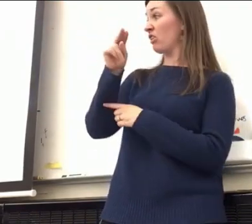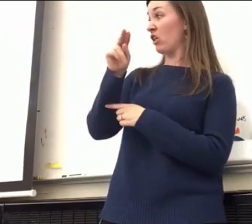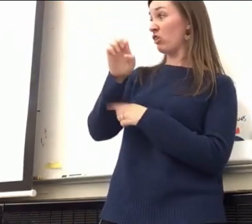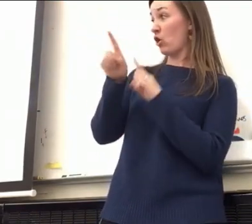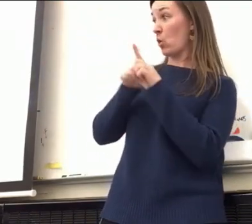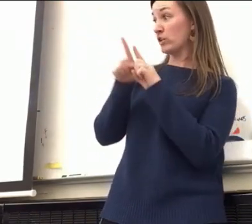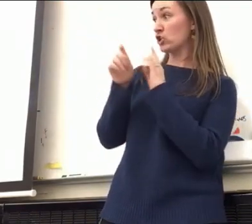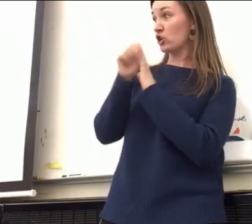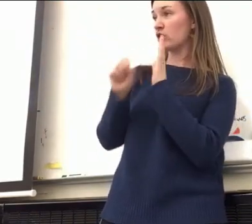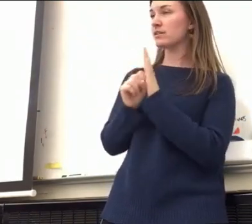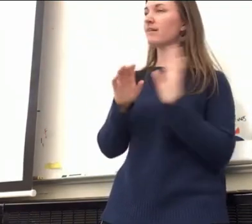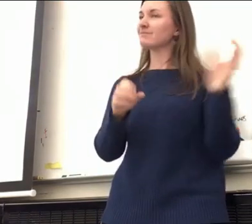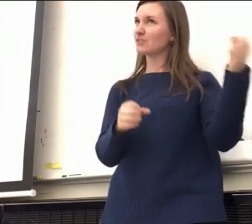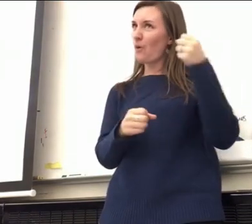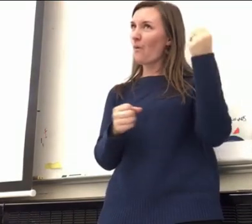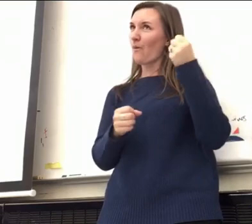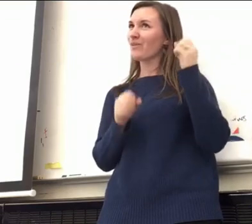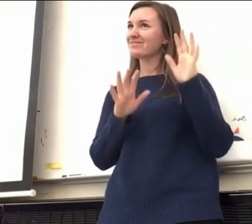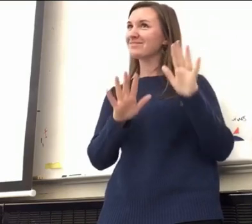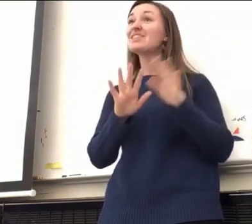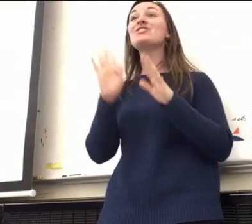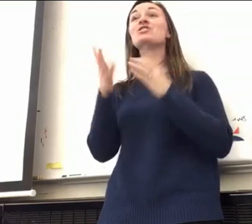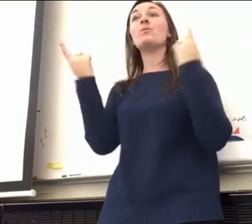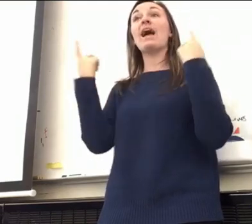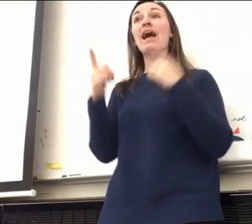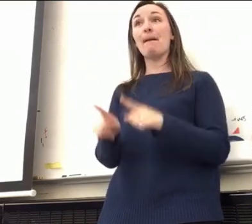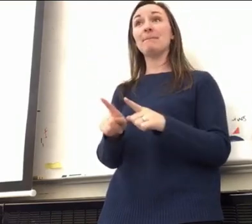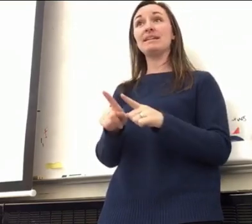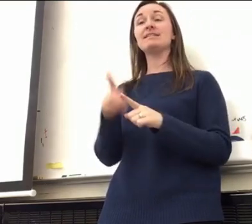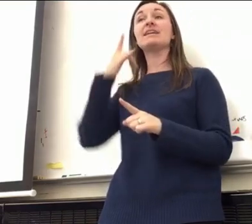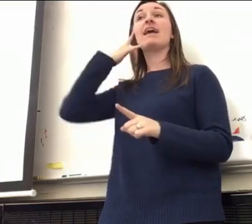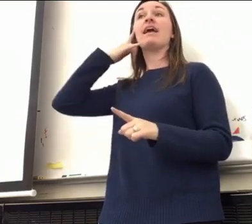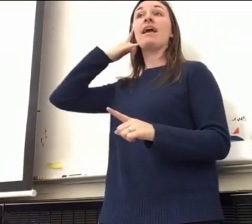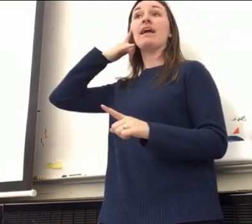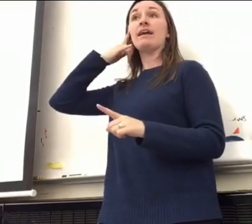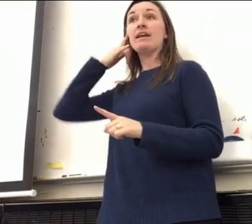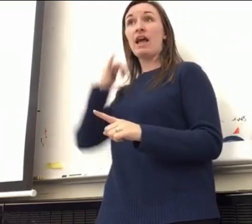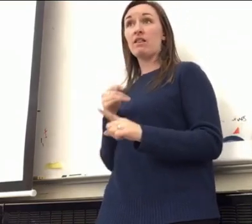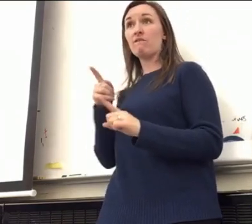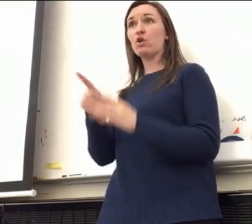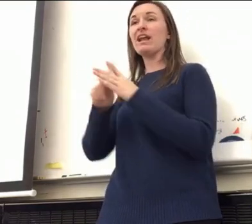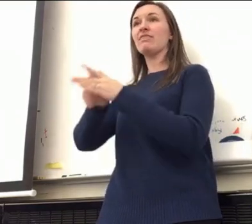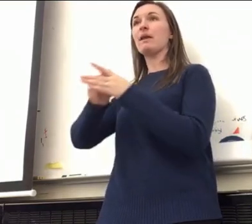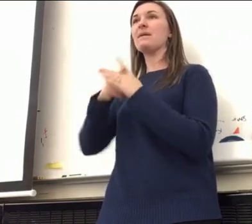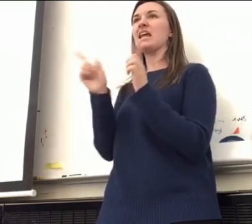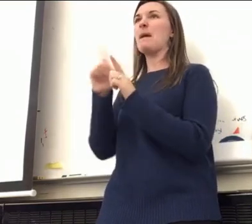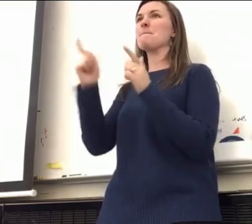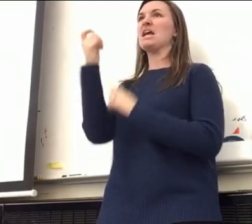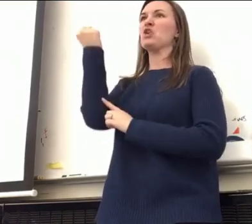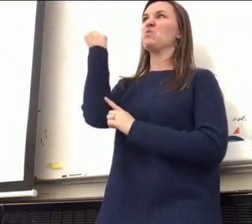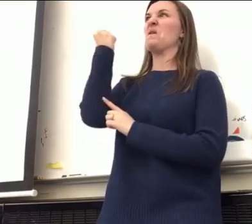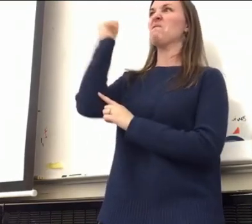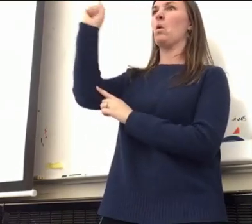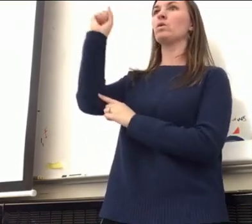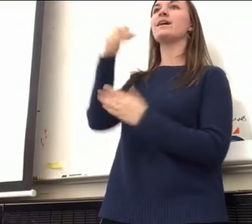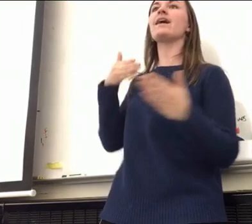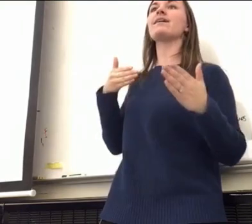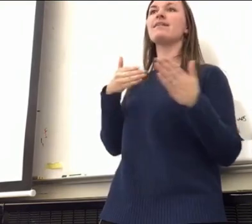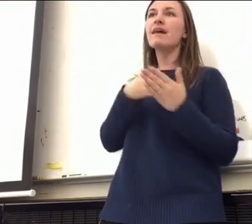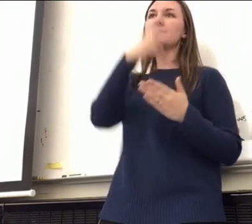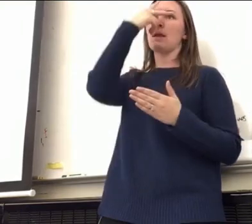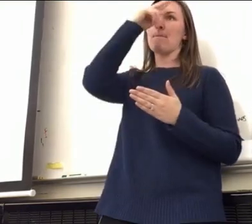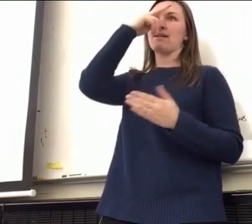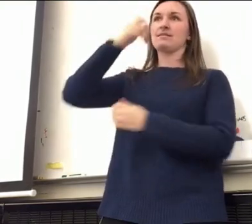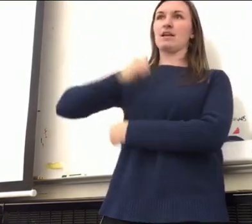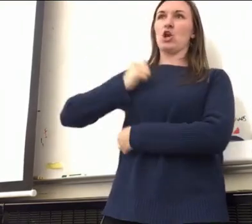Well, we're getting there. Okay? So here's basically what happens. California begins a massive revolt against this Mexican army. In